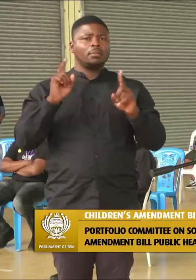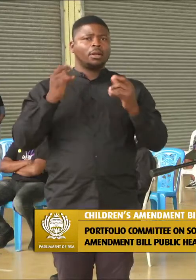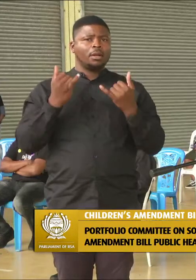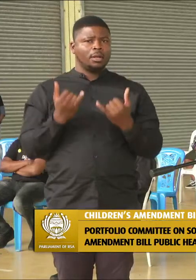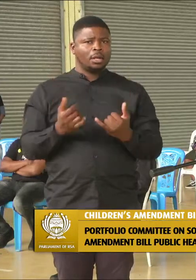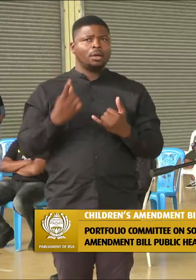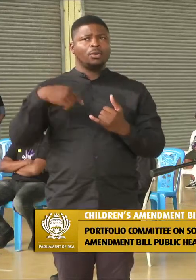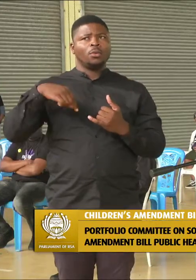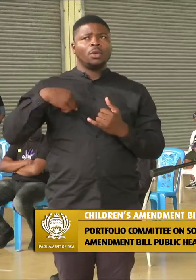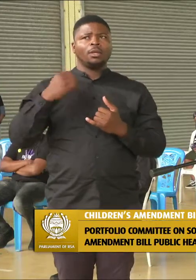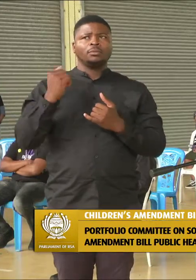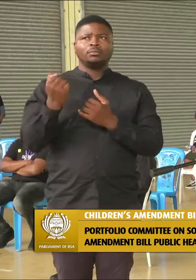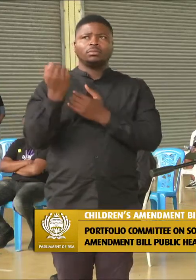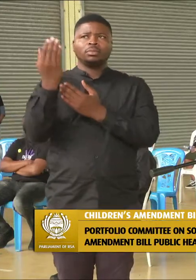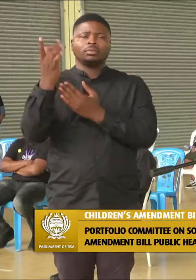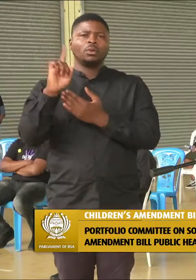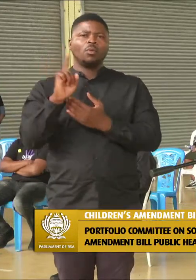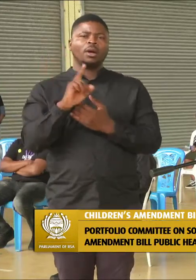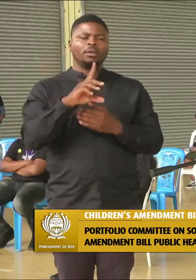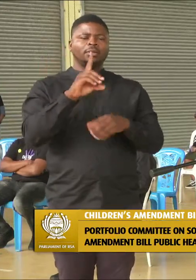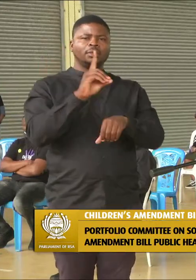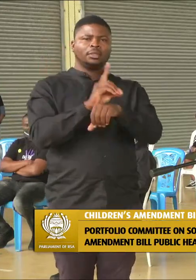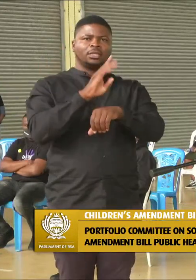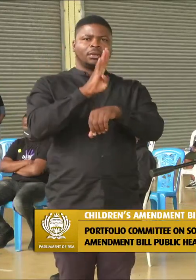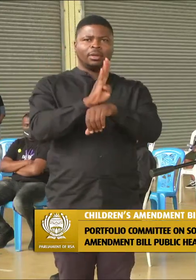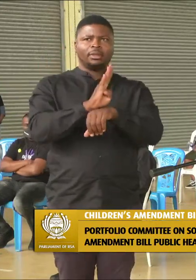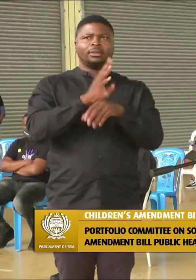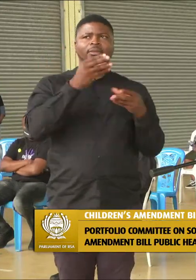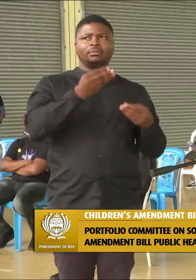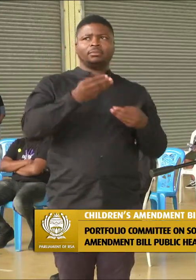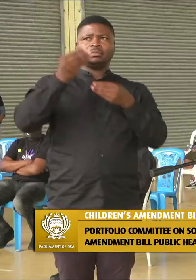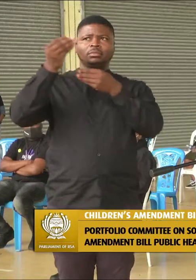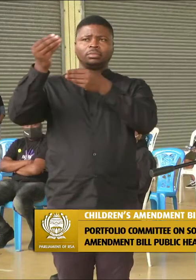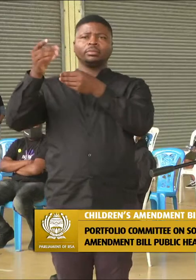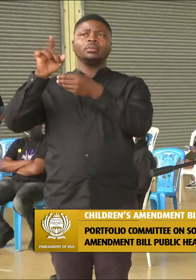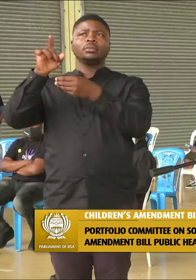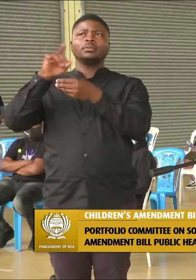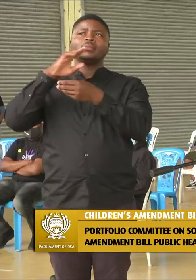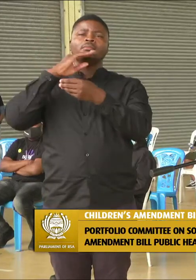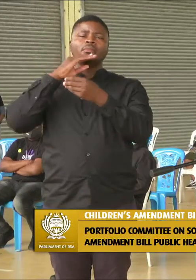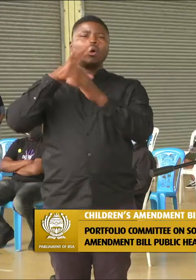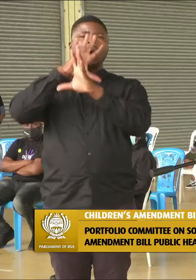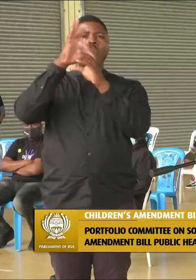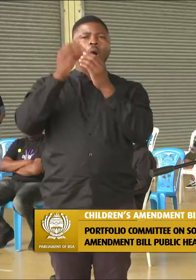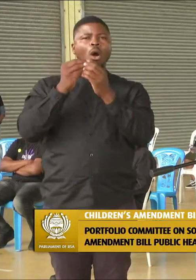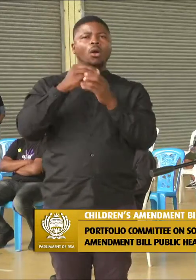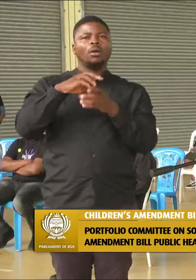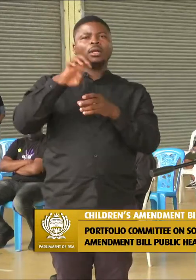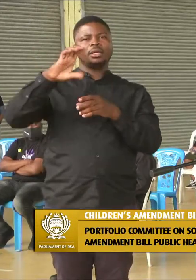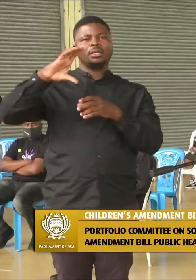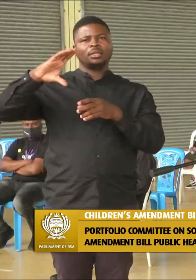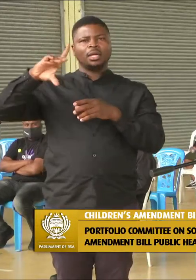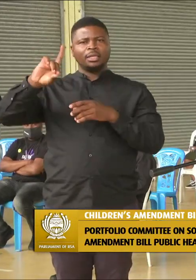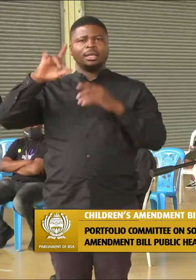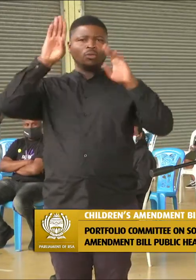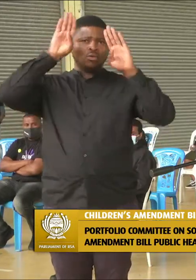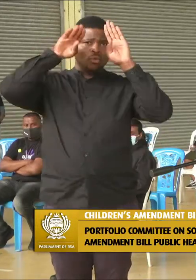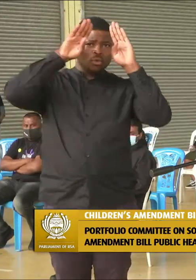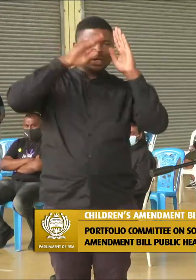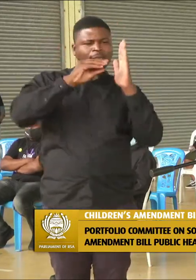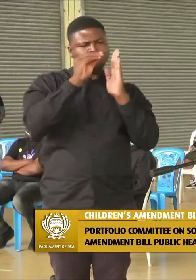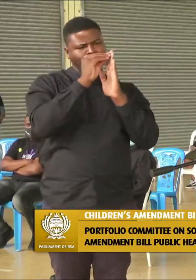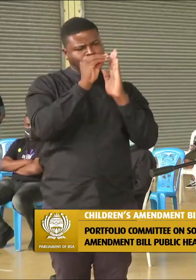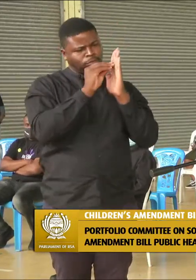to the Department of Education of the ECDs that are registered, unregistered, funded and